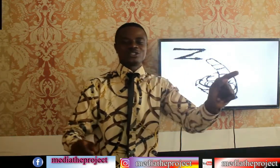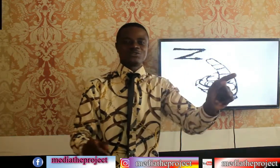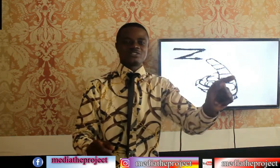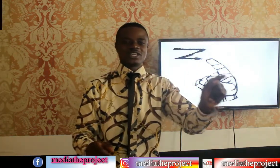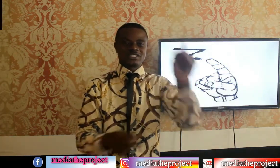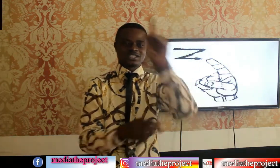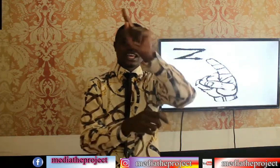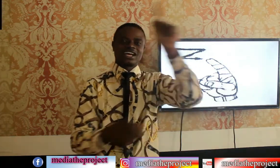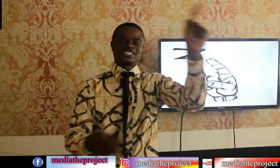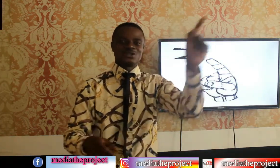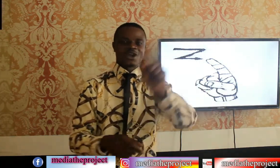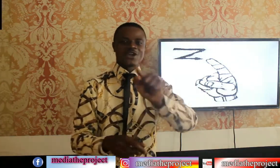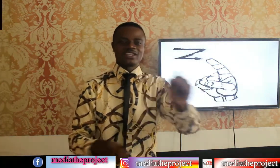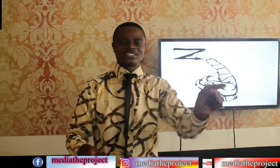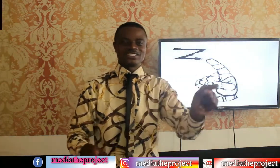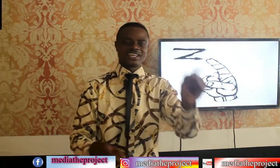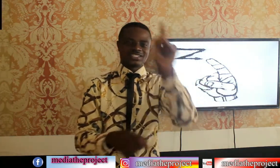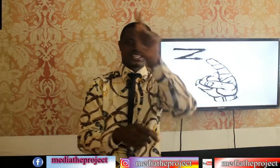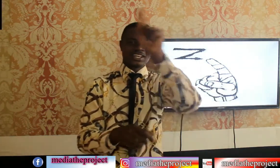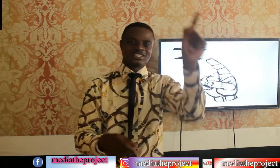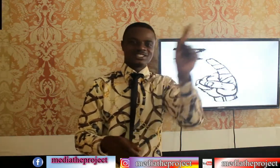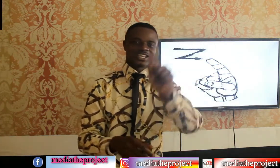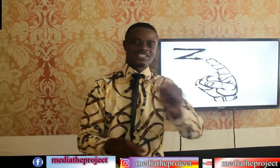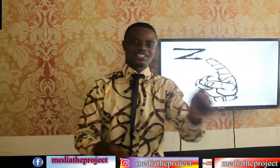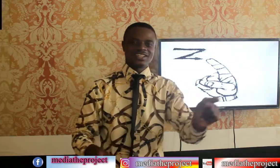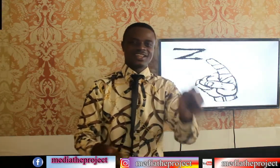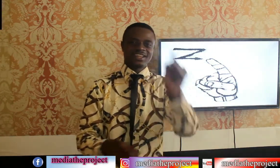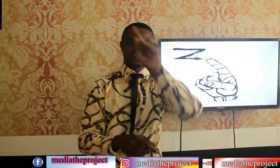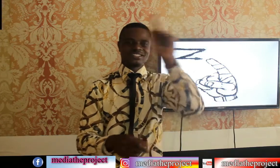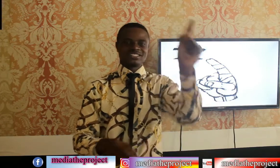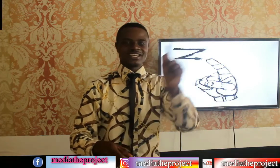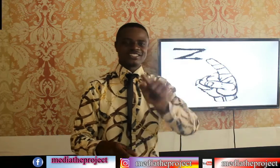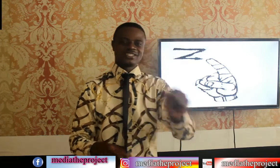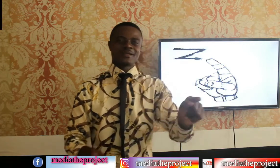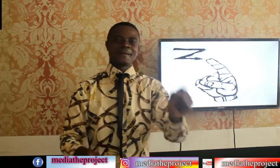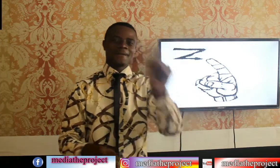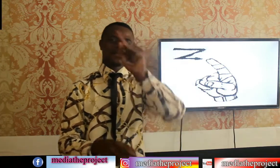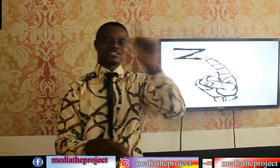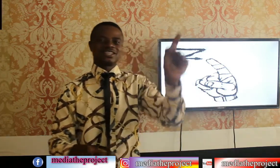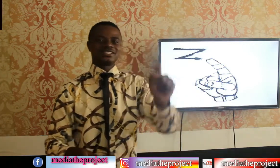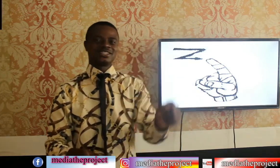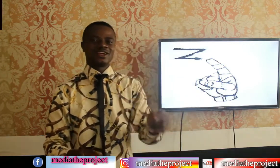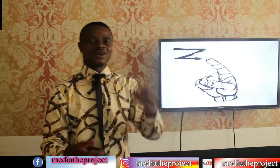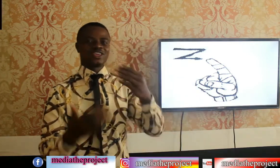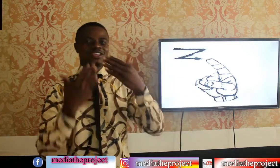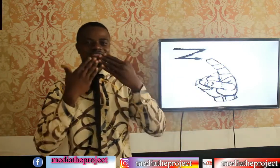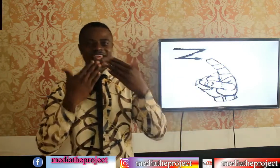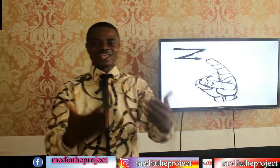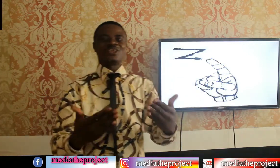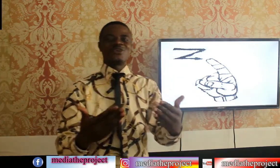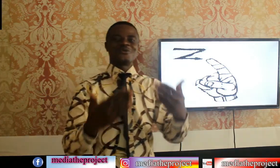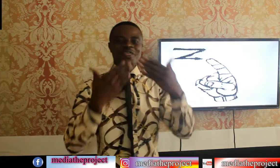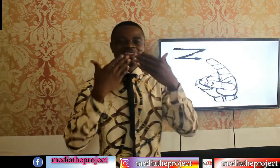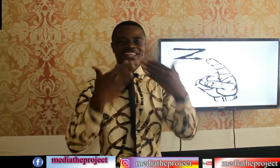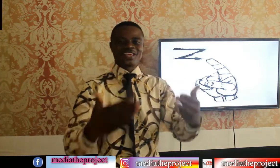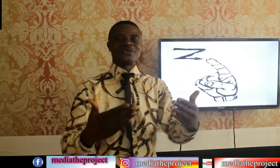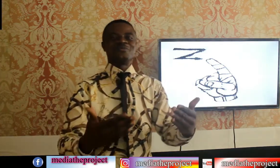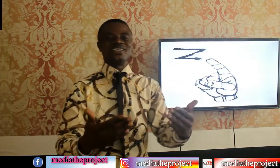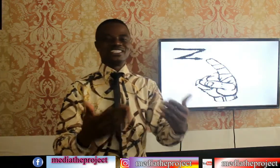direction of Z, as in you are writing Z. Z. Z. Z. Okay, thank you. Thank you. Please,